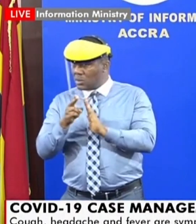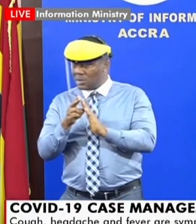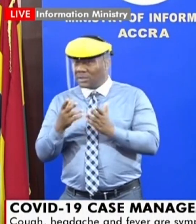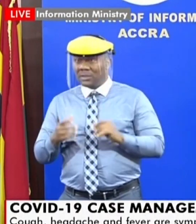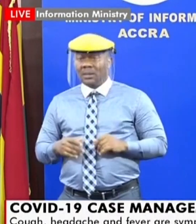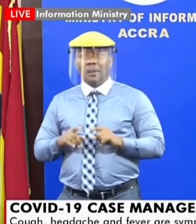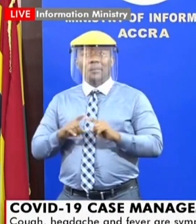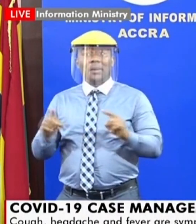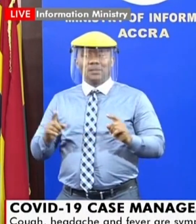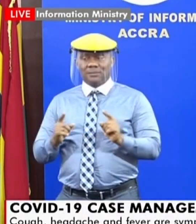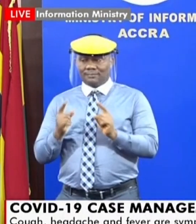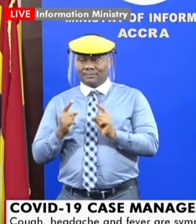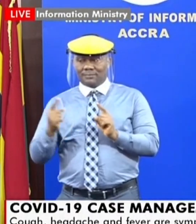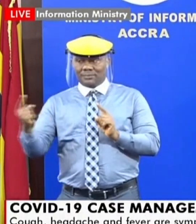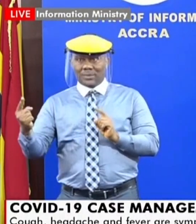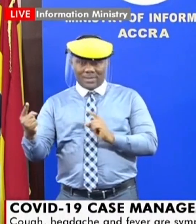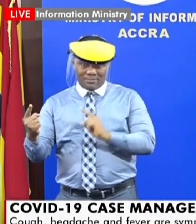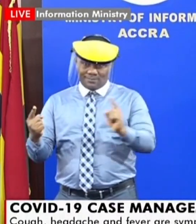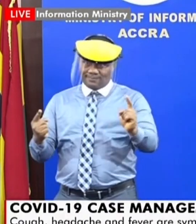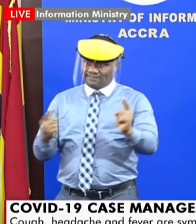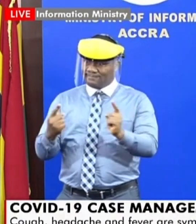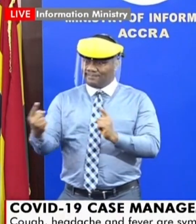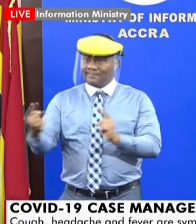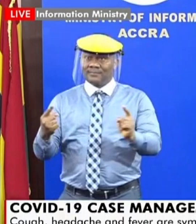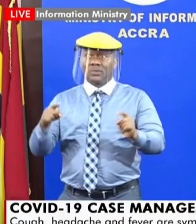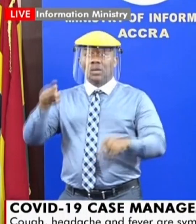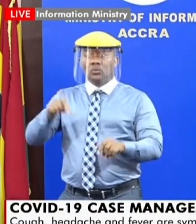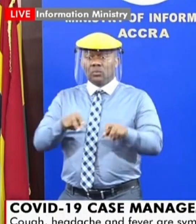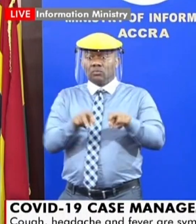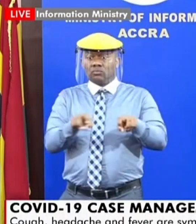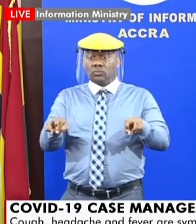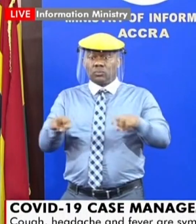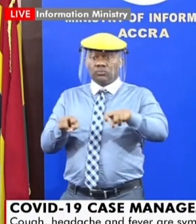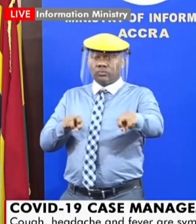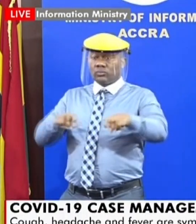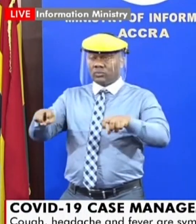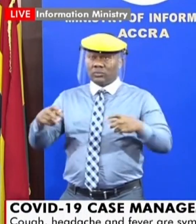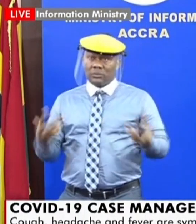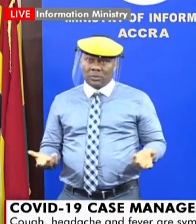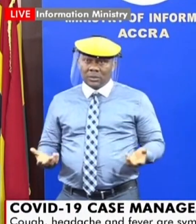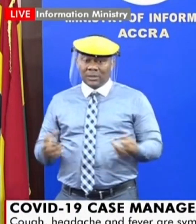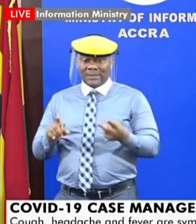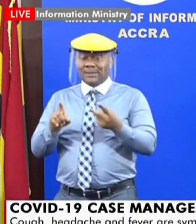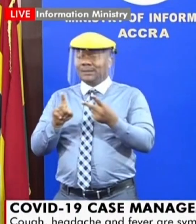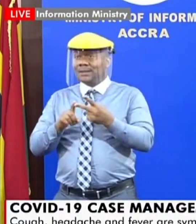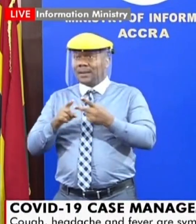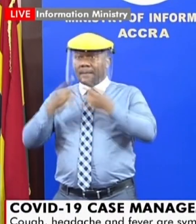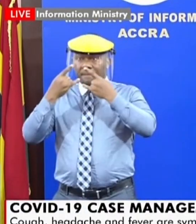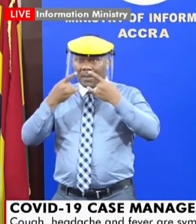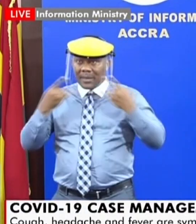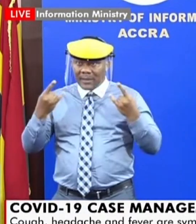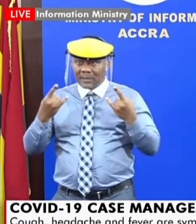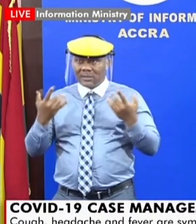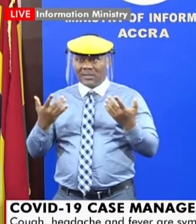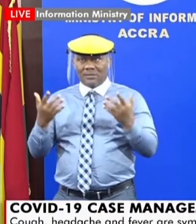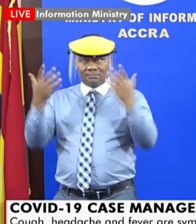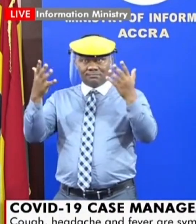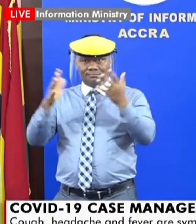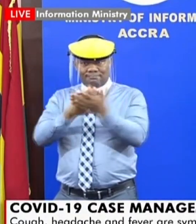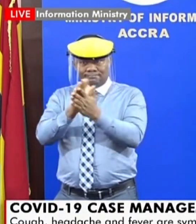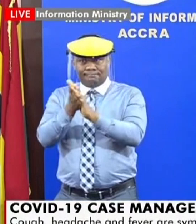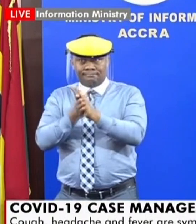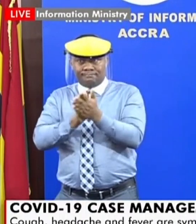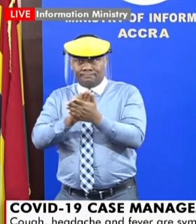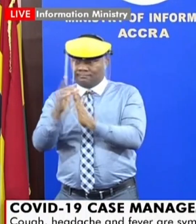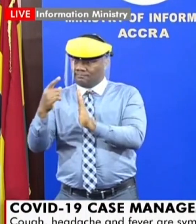Social distancing is the key, in addition to the wearing of masks and the observation of hand hygiene.